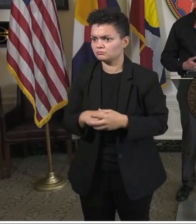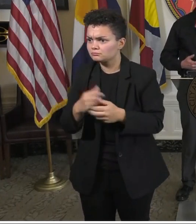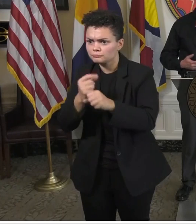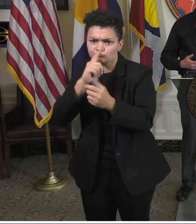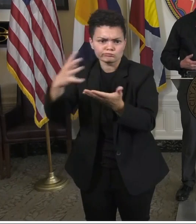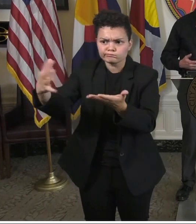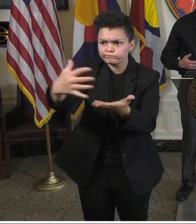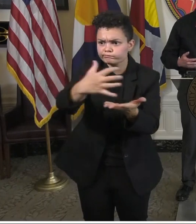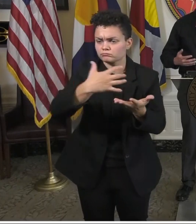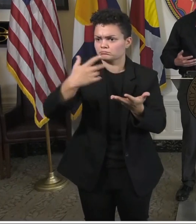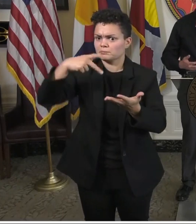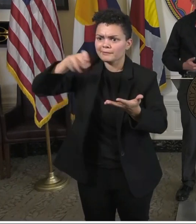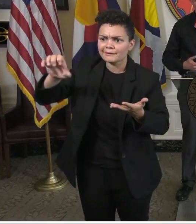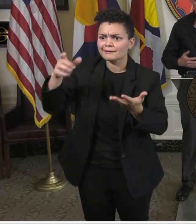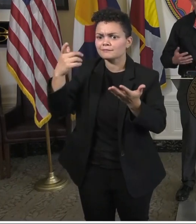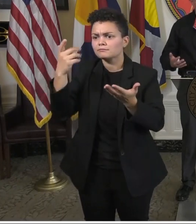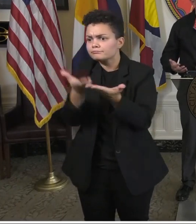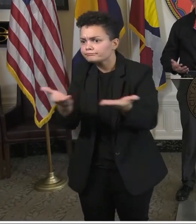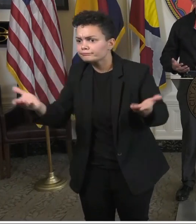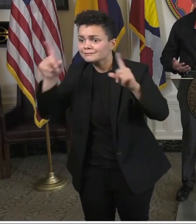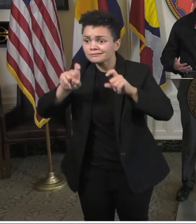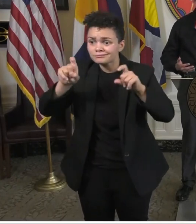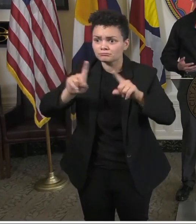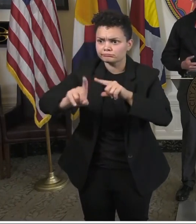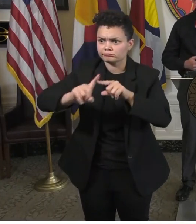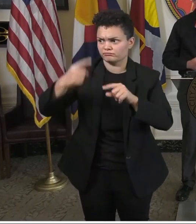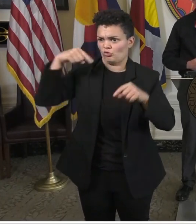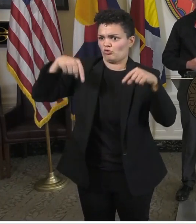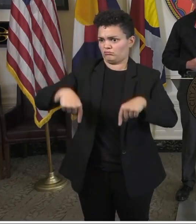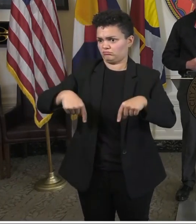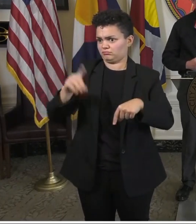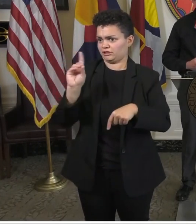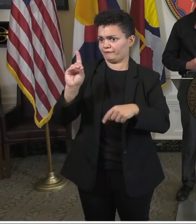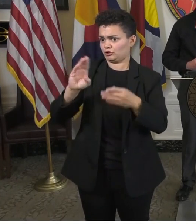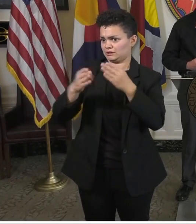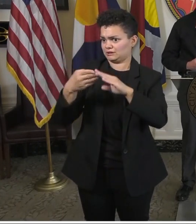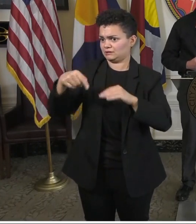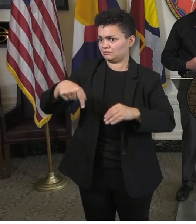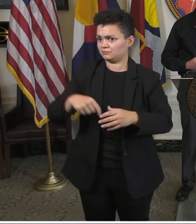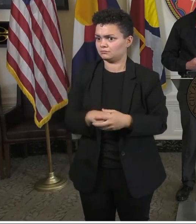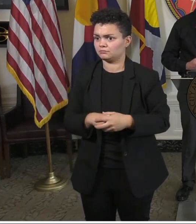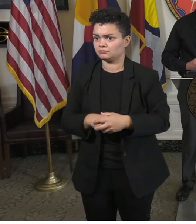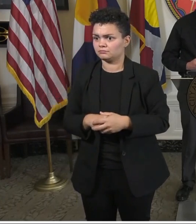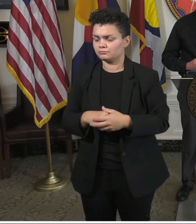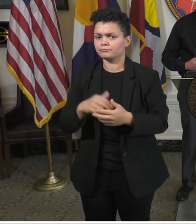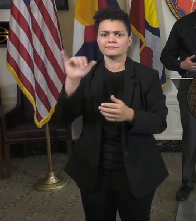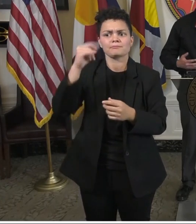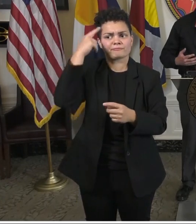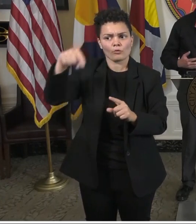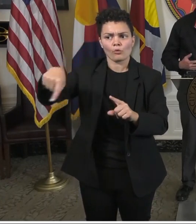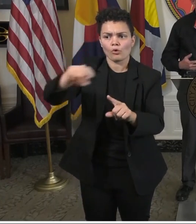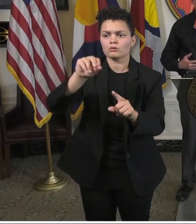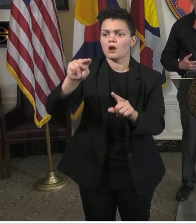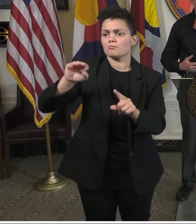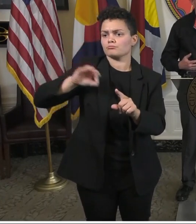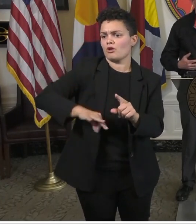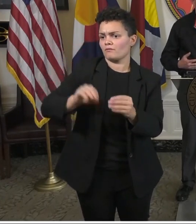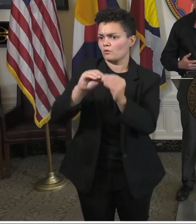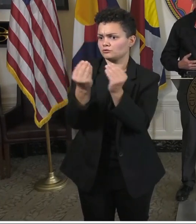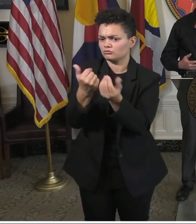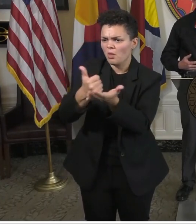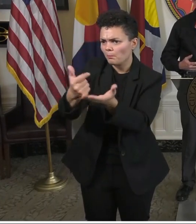support not only within the city, but our partners, our nonprofit agencies, whatever we could do. Since that time,